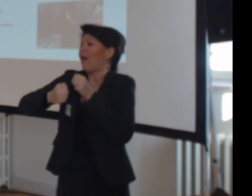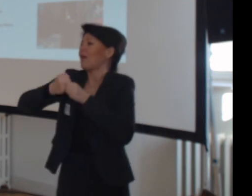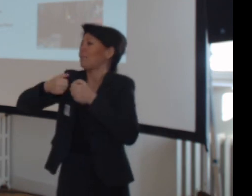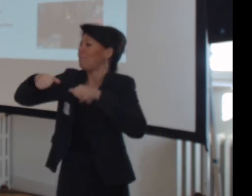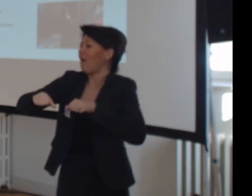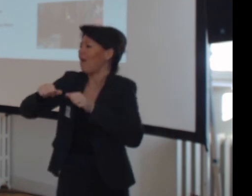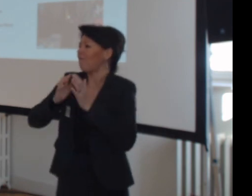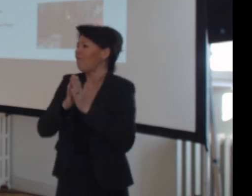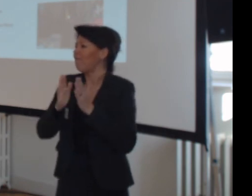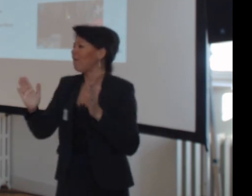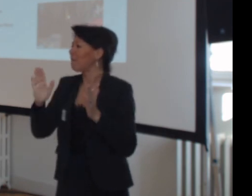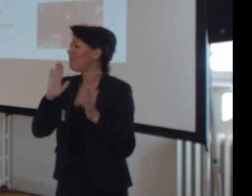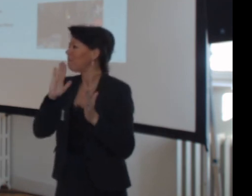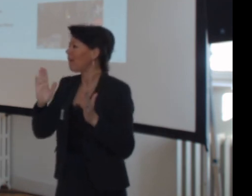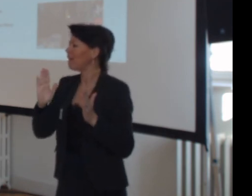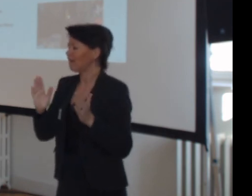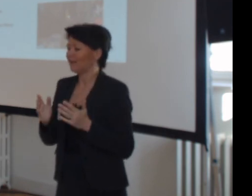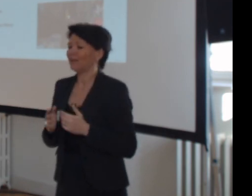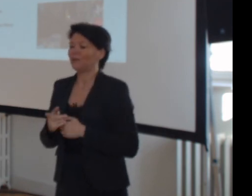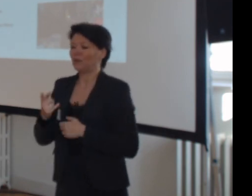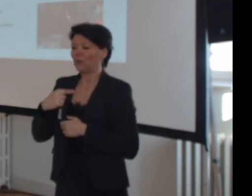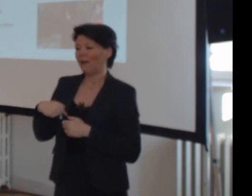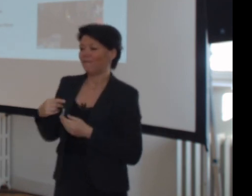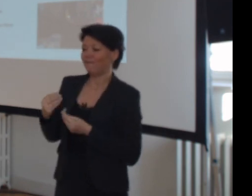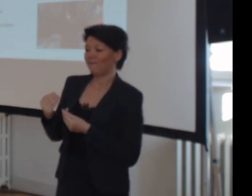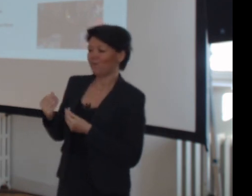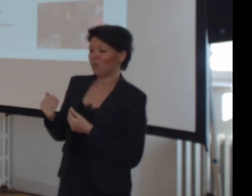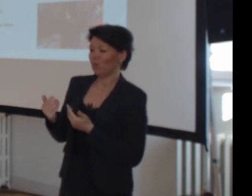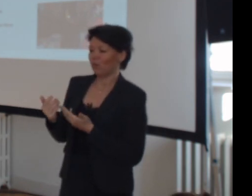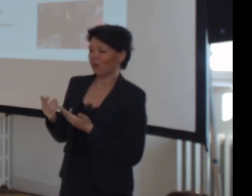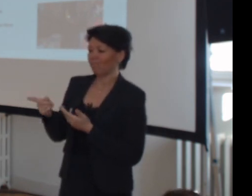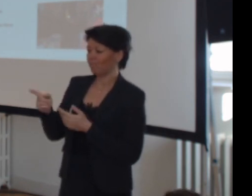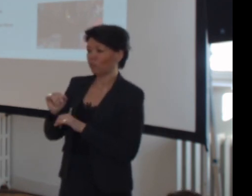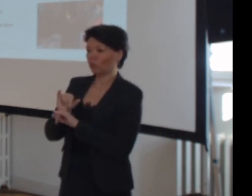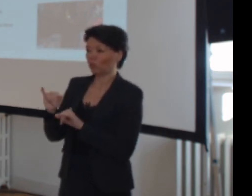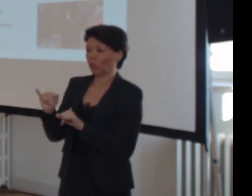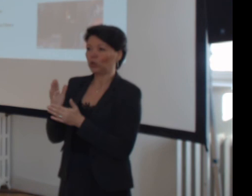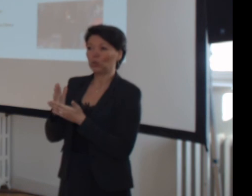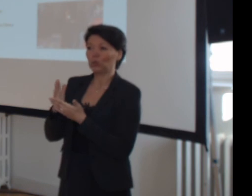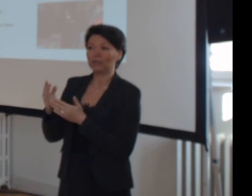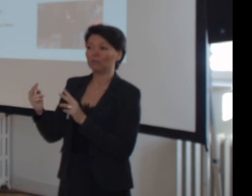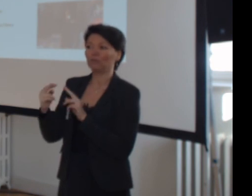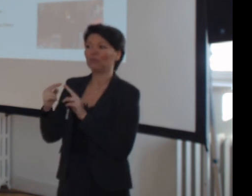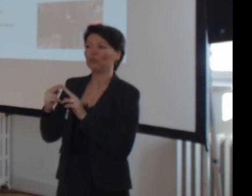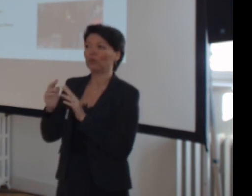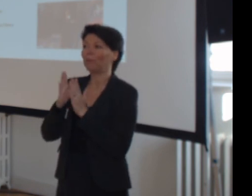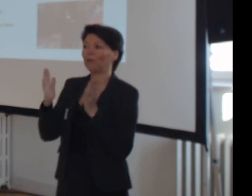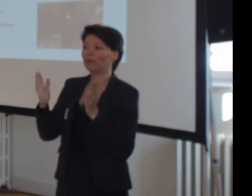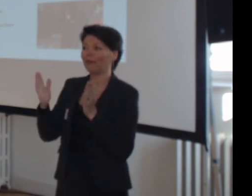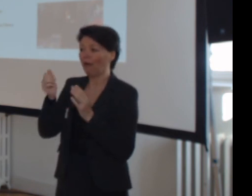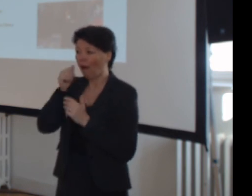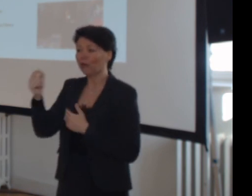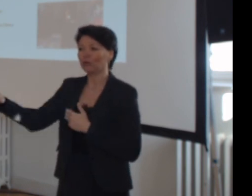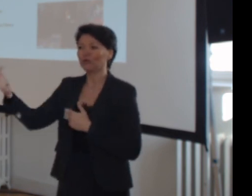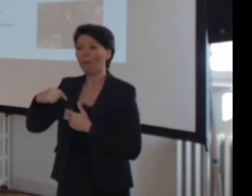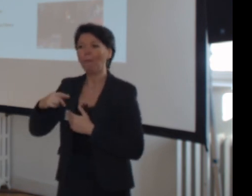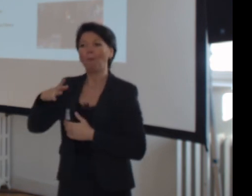We feel, and their teachers feel, that a visit to a public library is actually quite